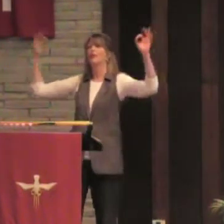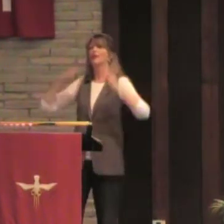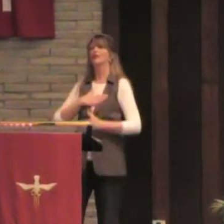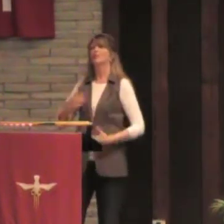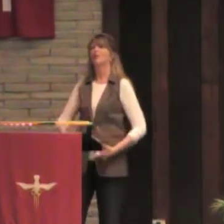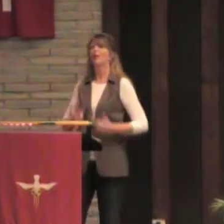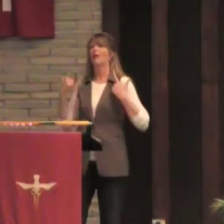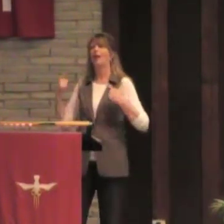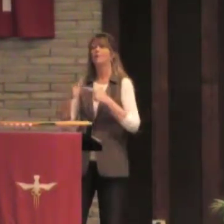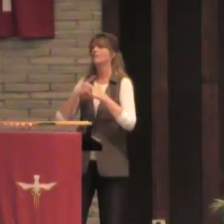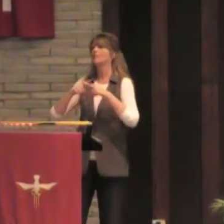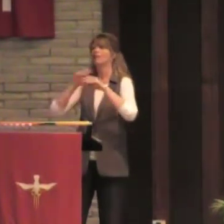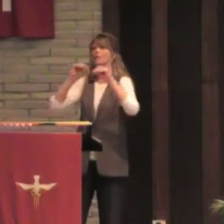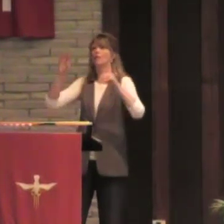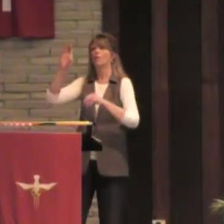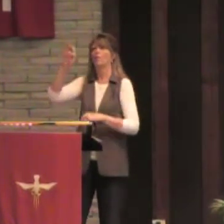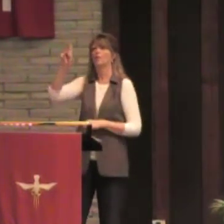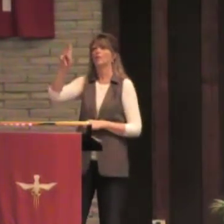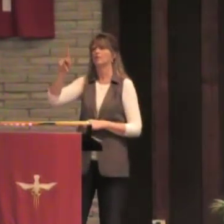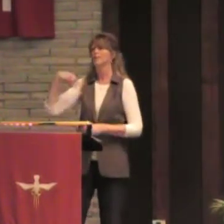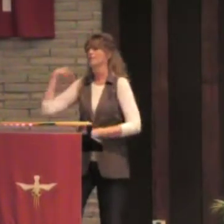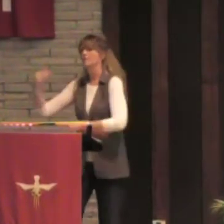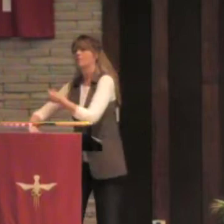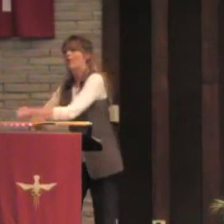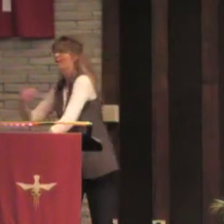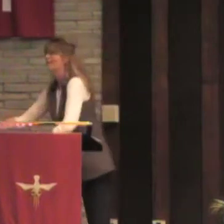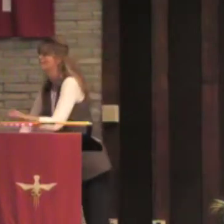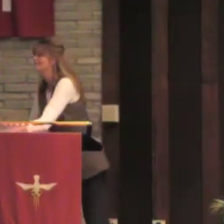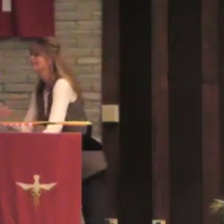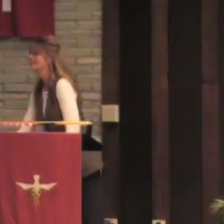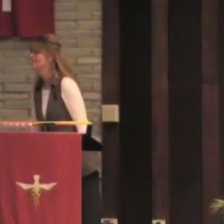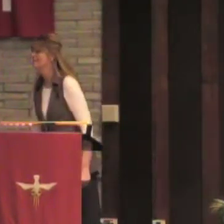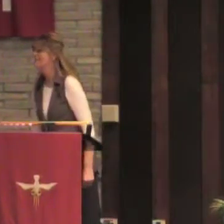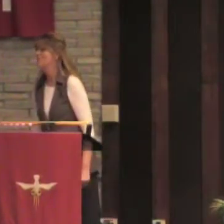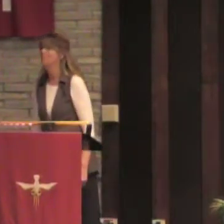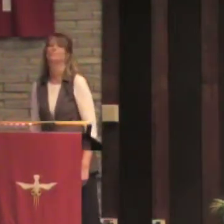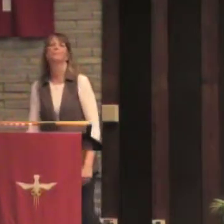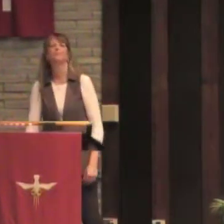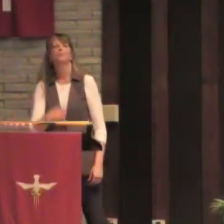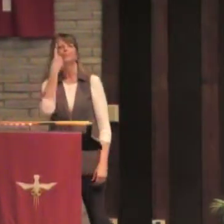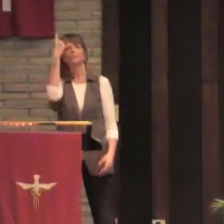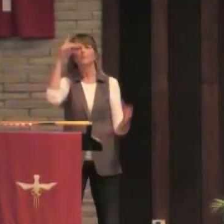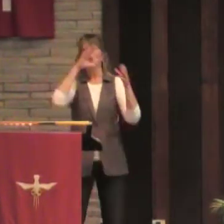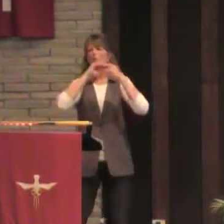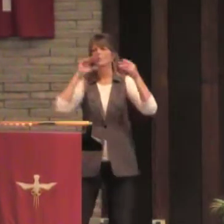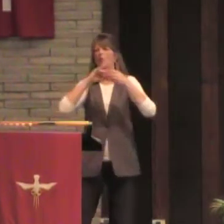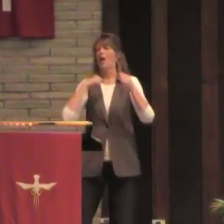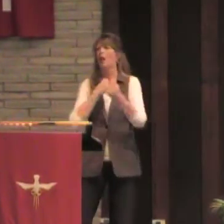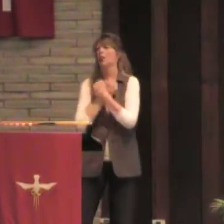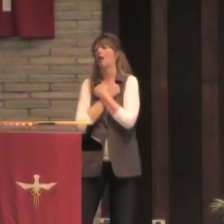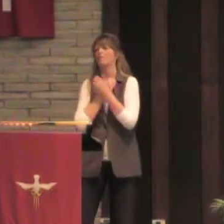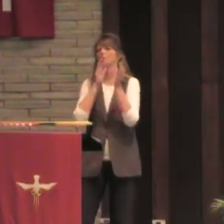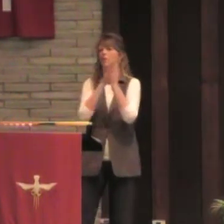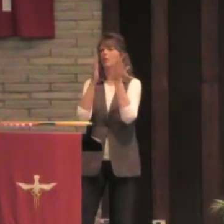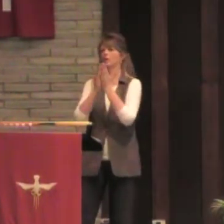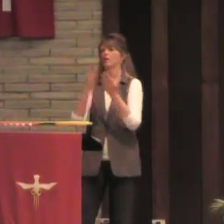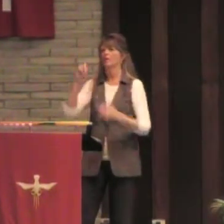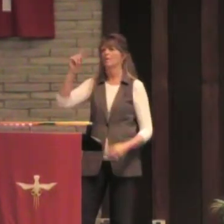go of the past, forgive the past, and move on into our future. That's the only way to break